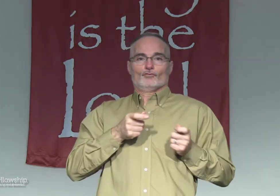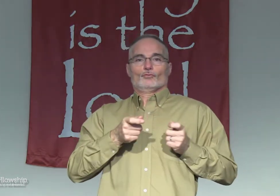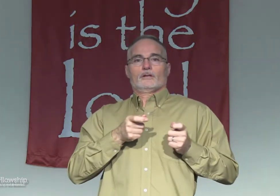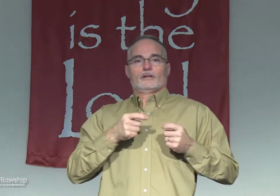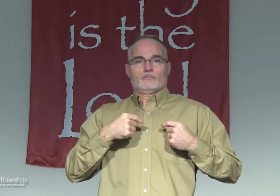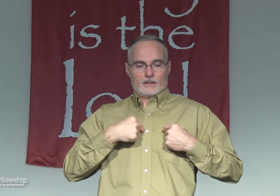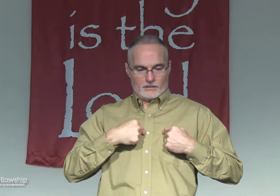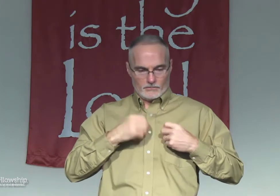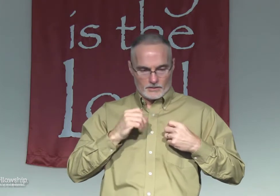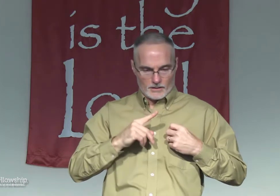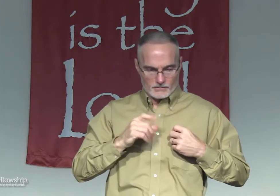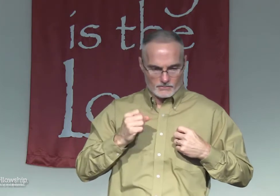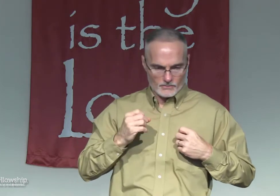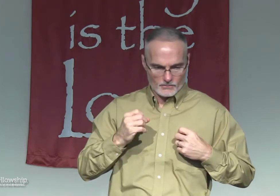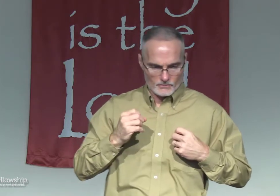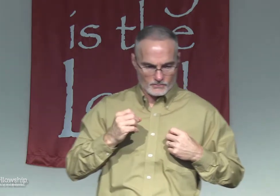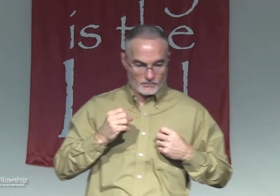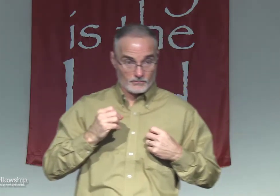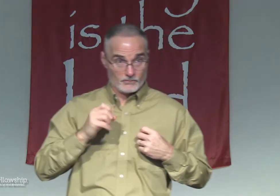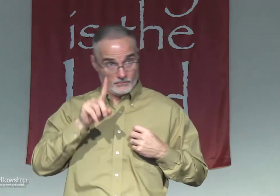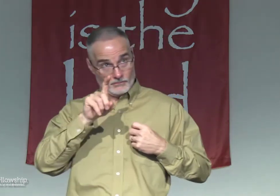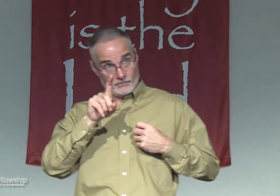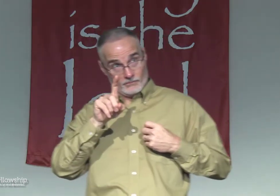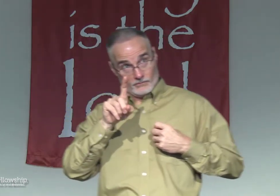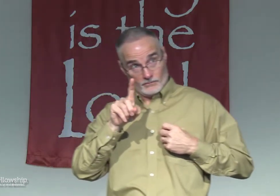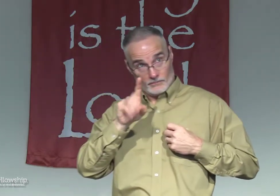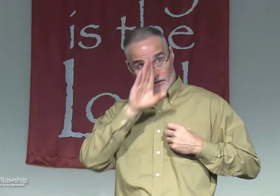inside, ruling me. Okay.